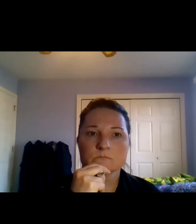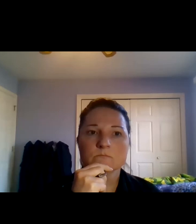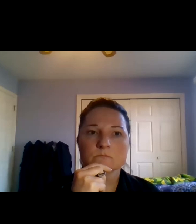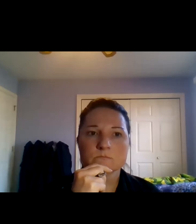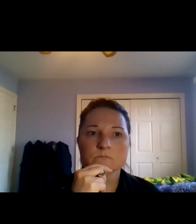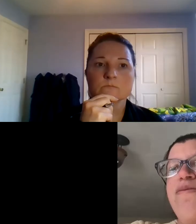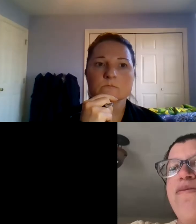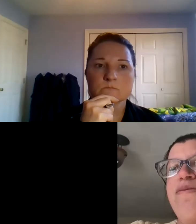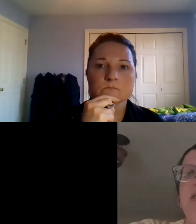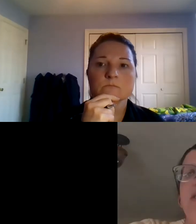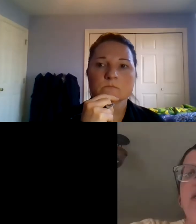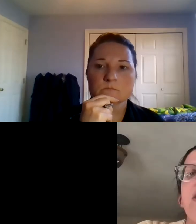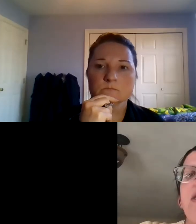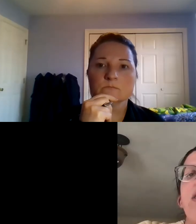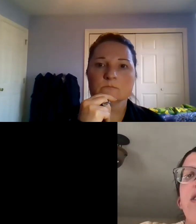the barriers.